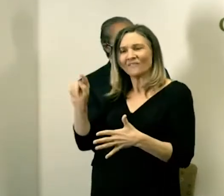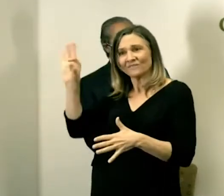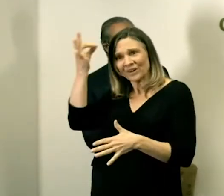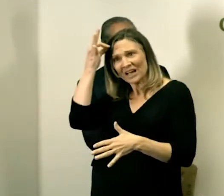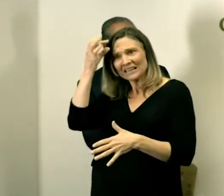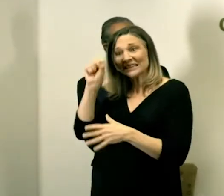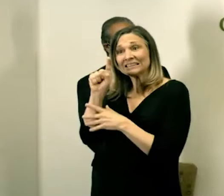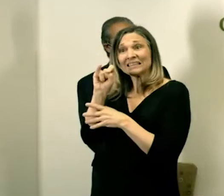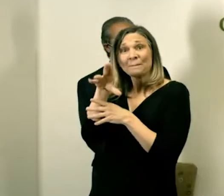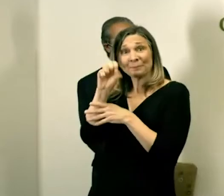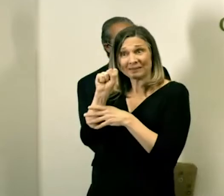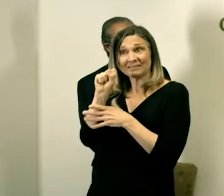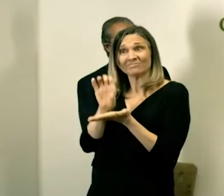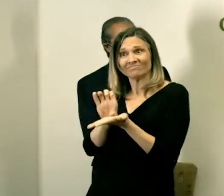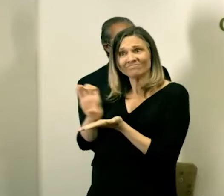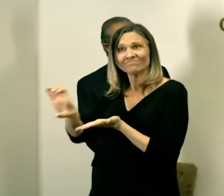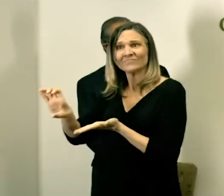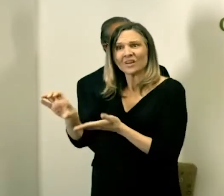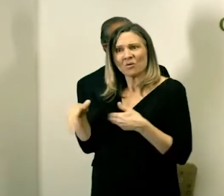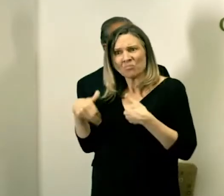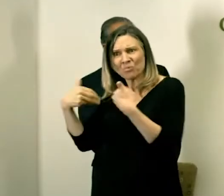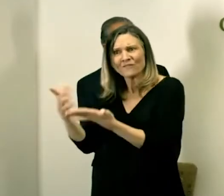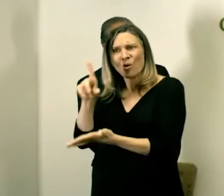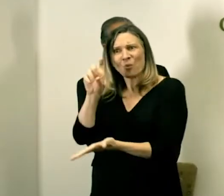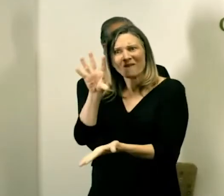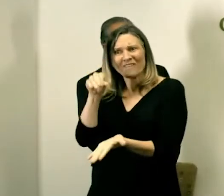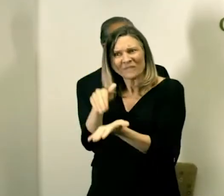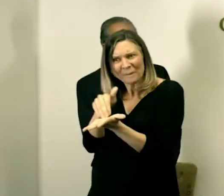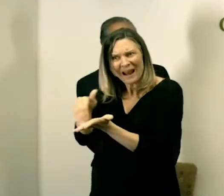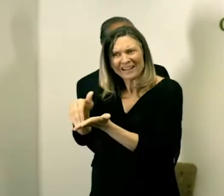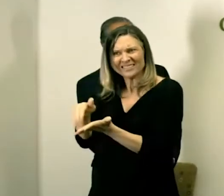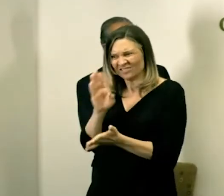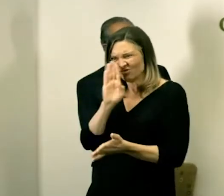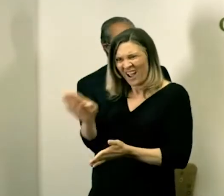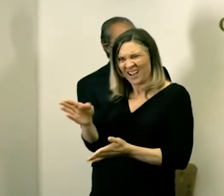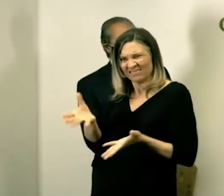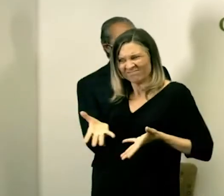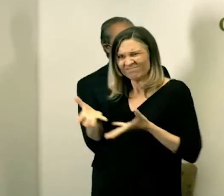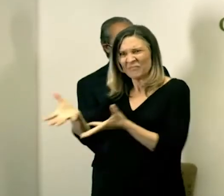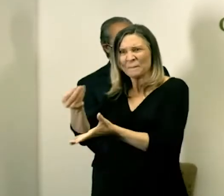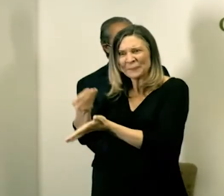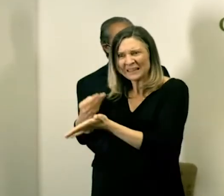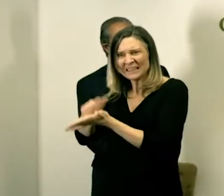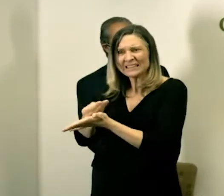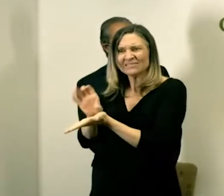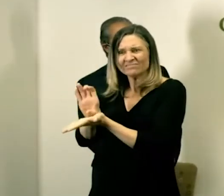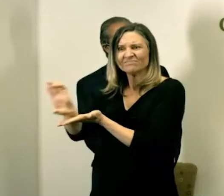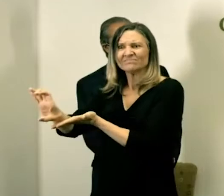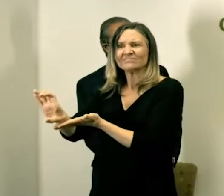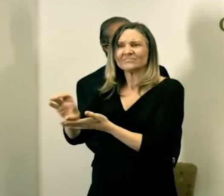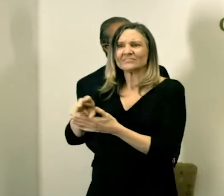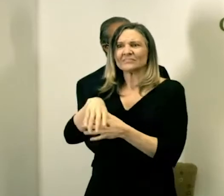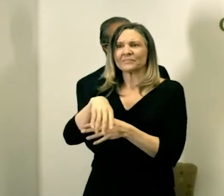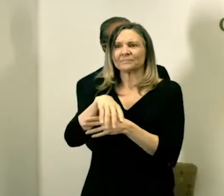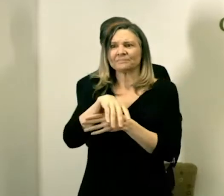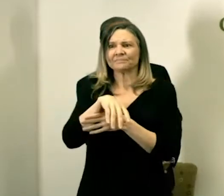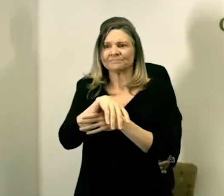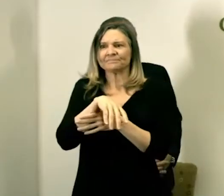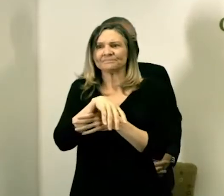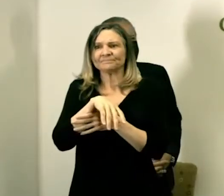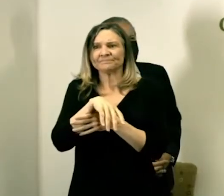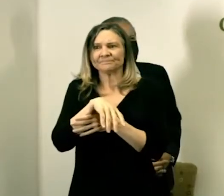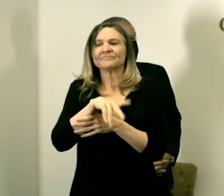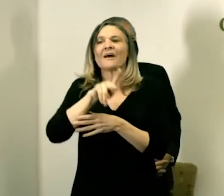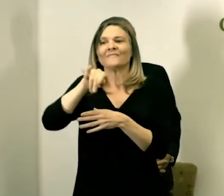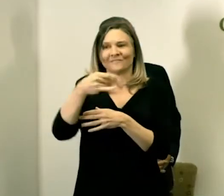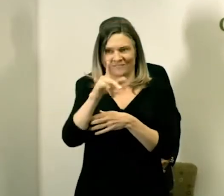provided 150 million in direct grants, raised philanthropic dollars, $50 million to help advance